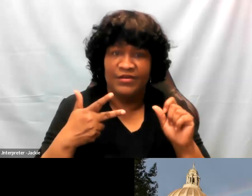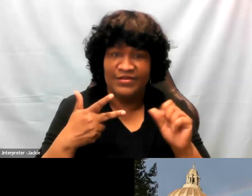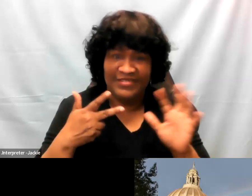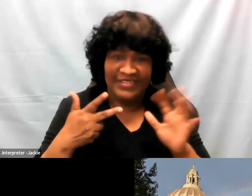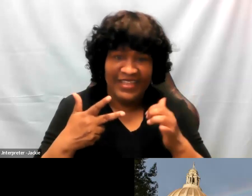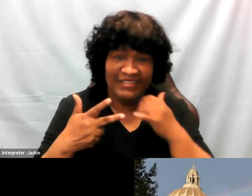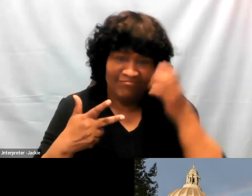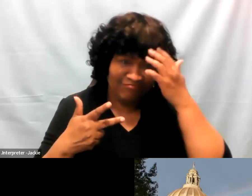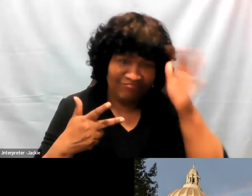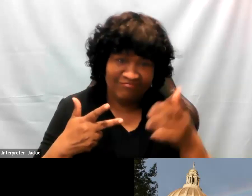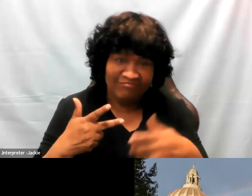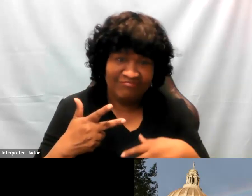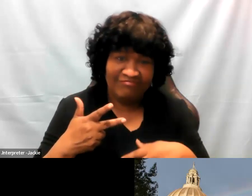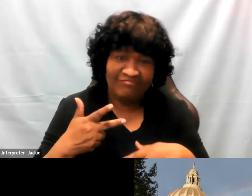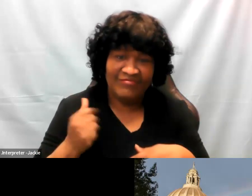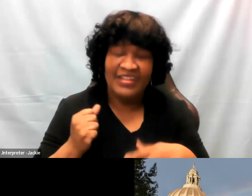all mine,